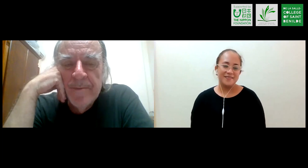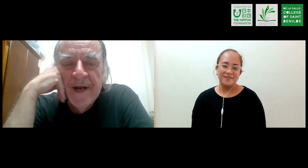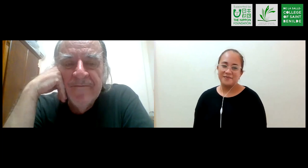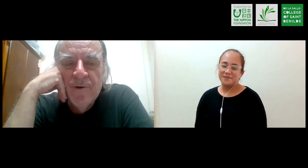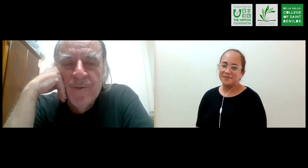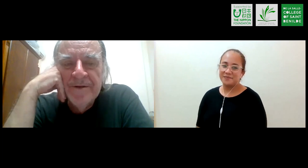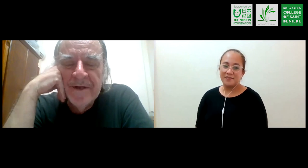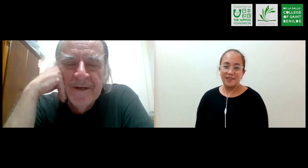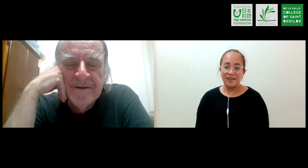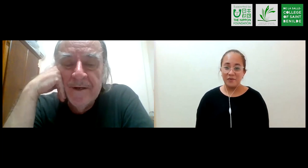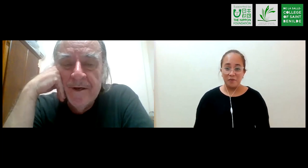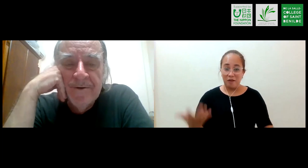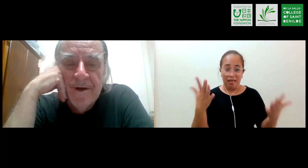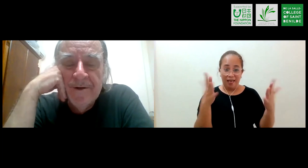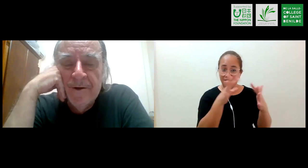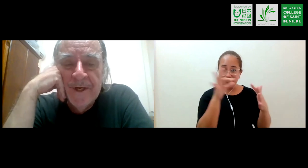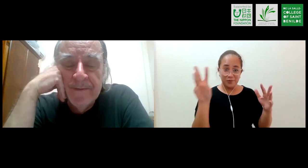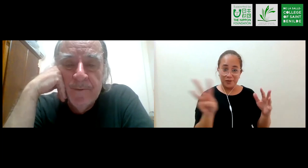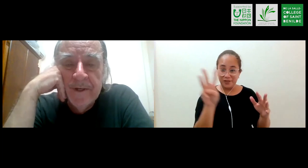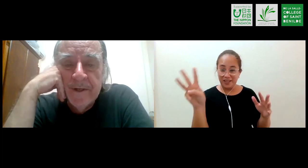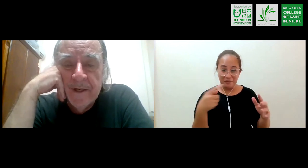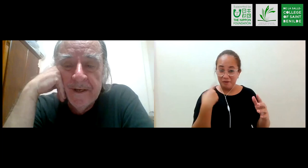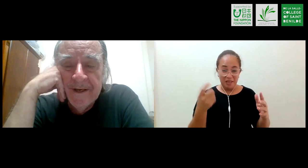Anybody vote Wednesday and say, no, no, no, it must be Wednesday?